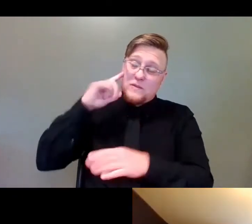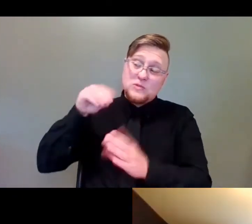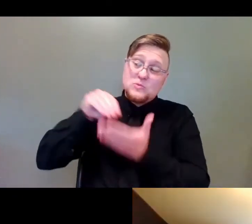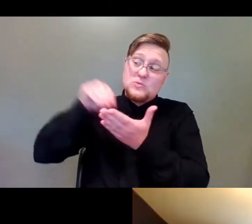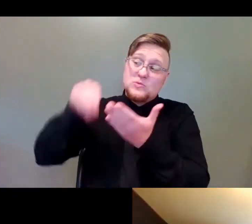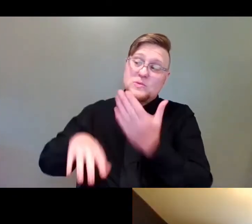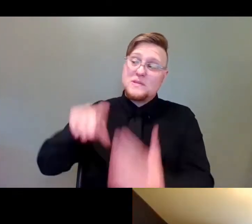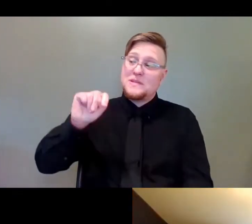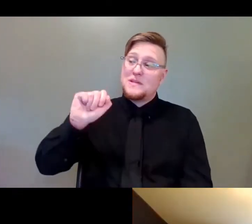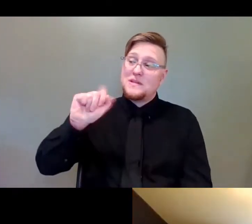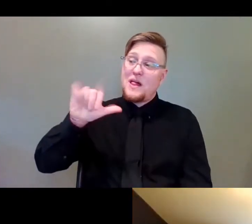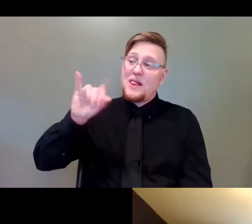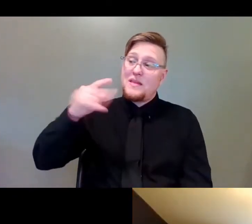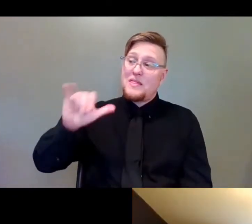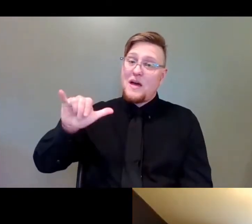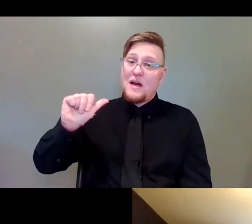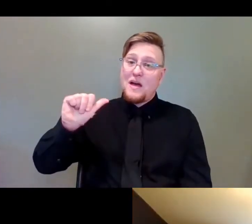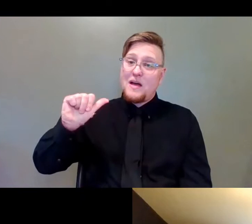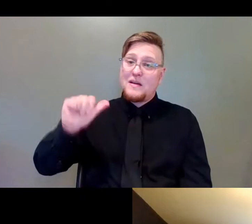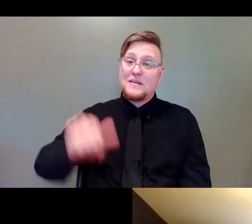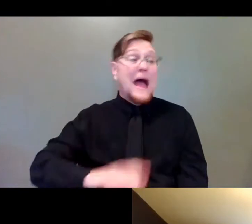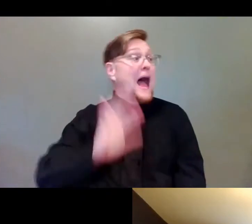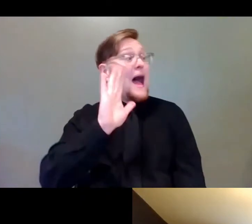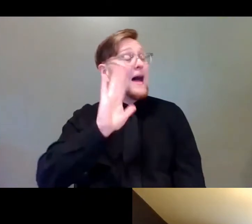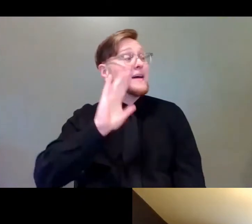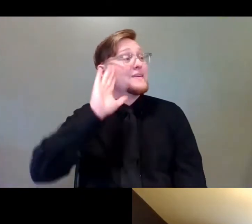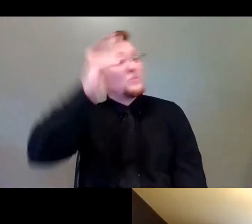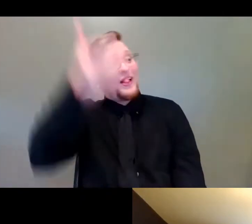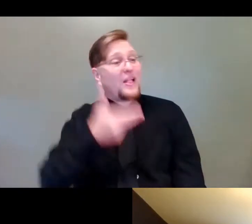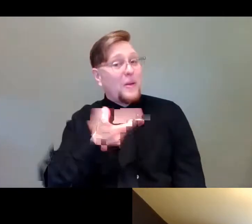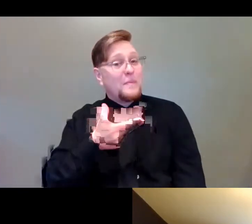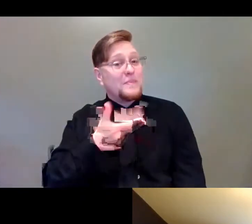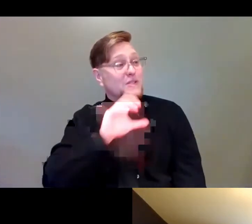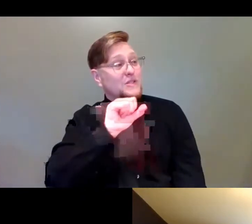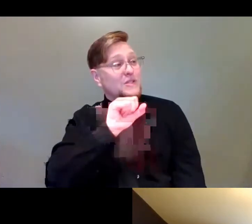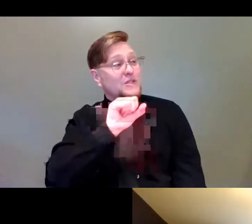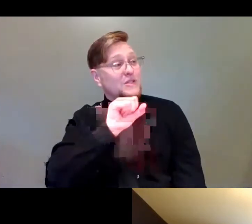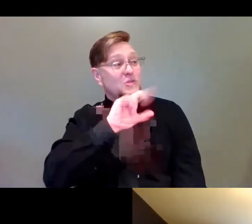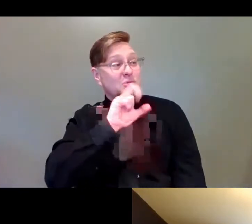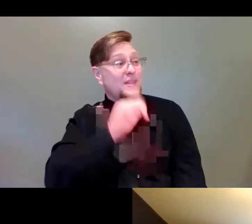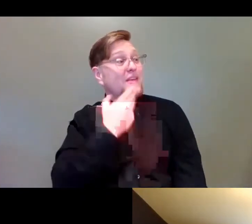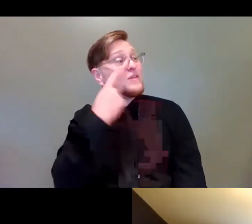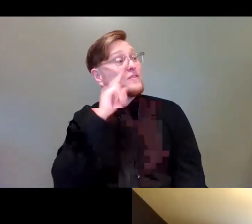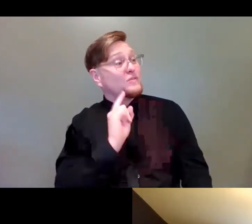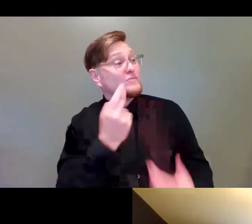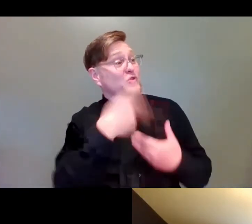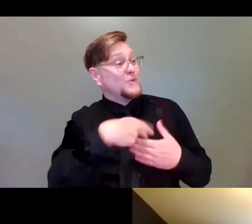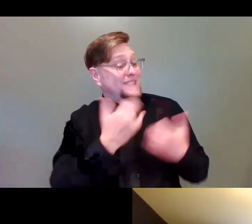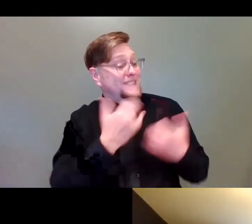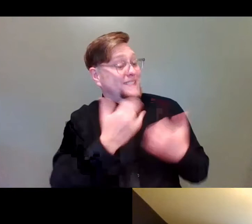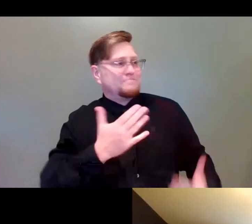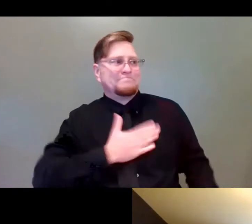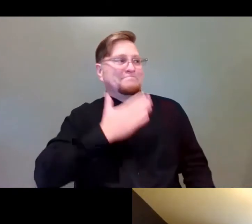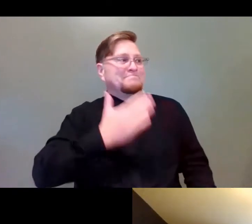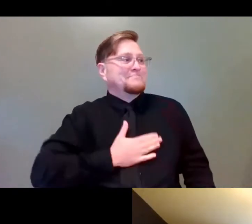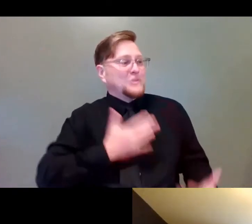All right. Hi, everyone. Welcome. And Susan, thank you for coming and joining us today. We're really glad to have